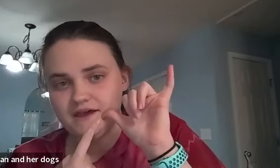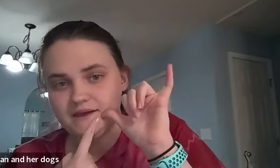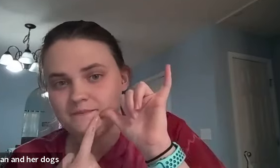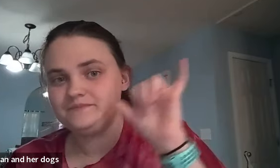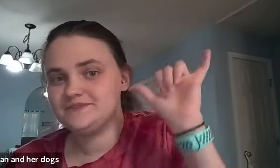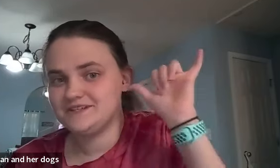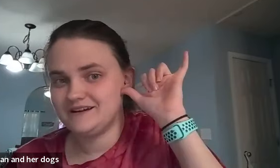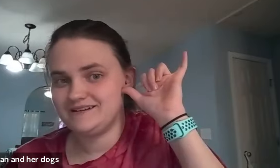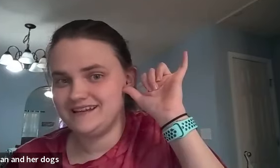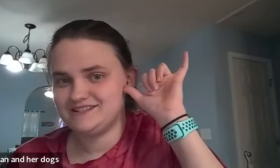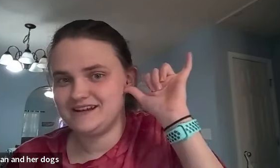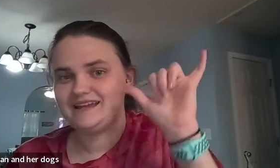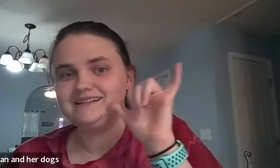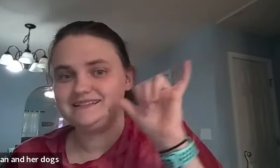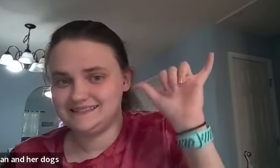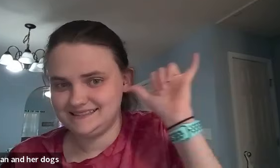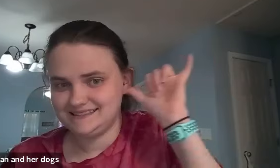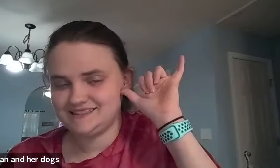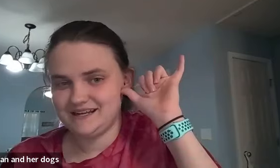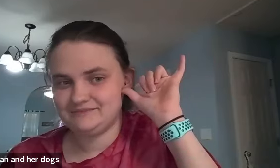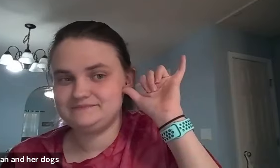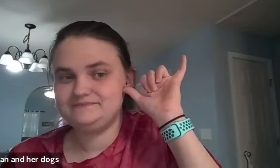Thumb to your ear. Yesterday. Yesterday. Mm-hmm.